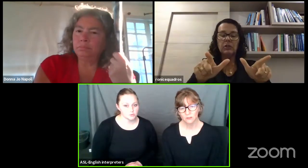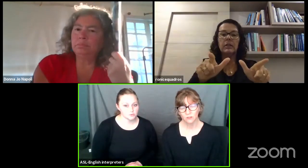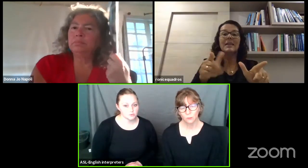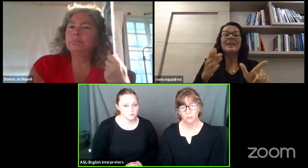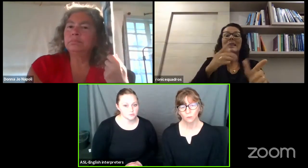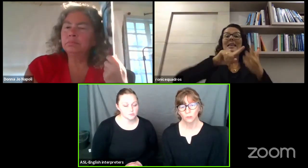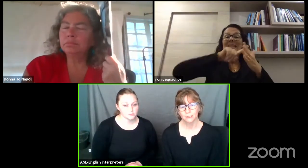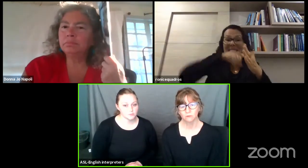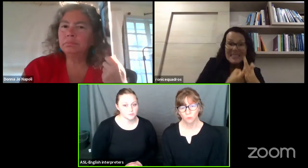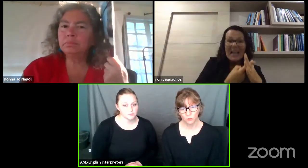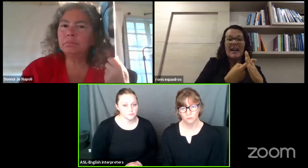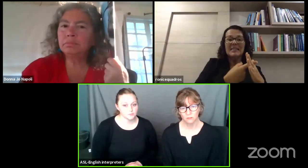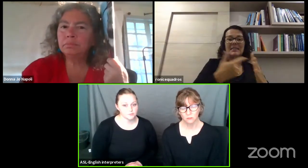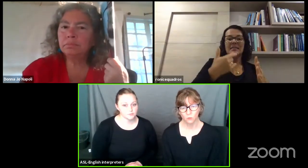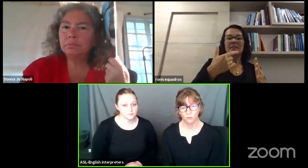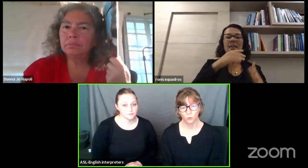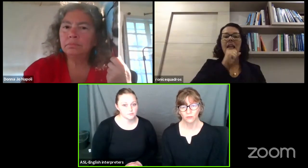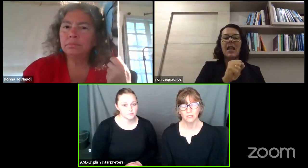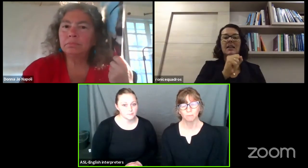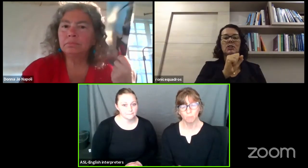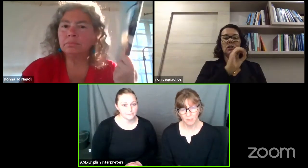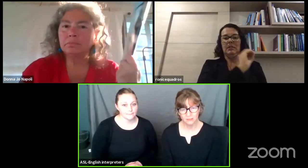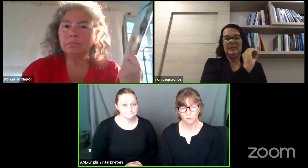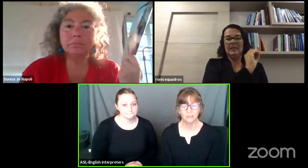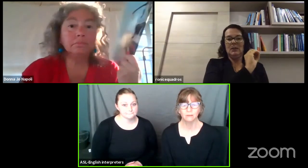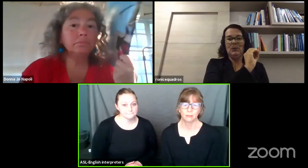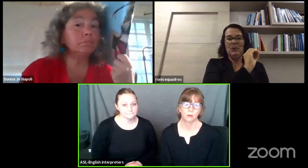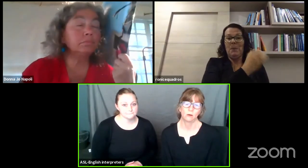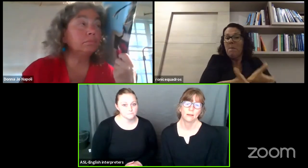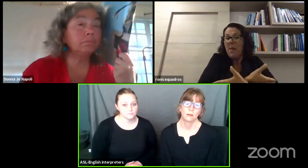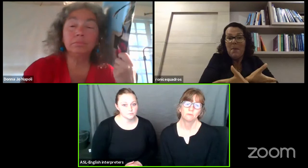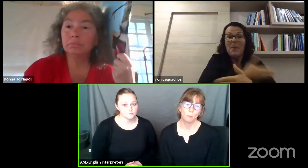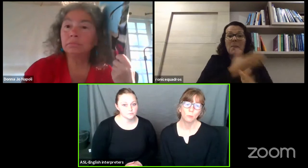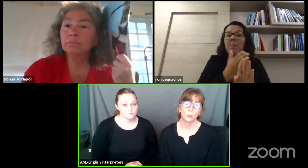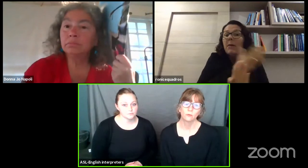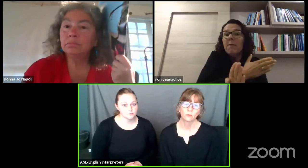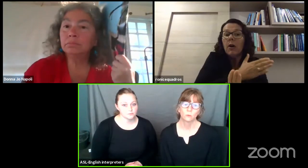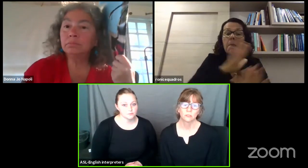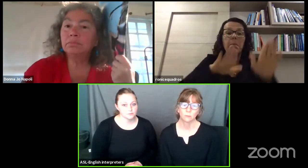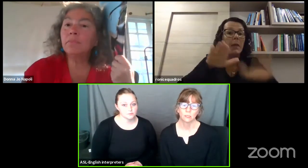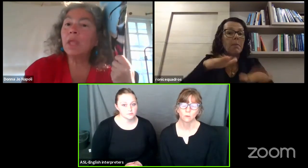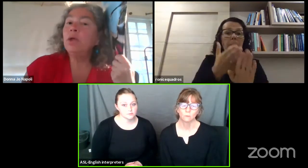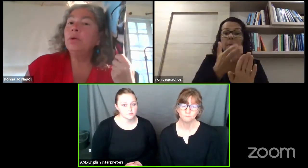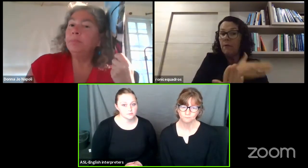phonological aspects being in place, the phonemes and so forth, it must be there from birth.